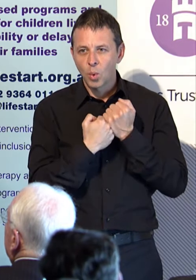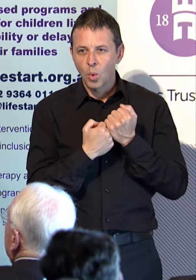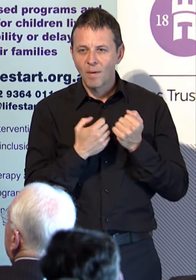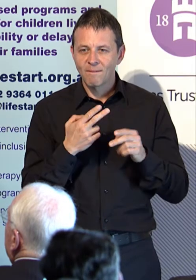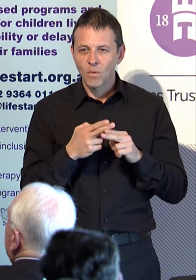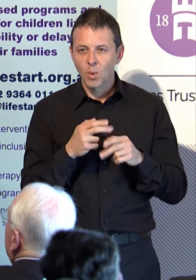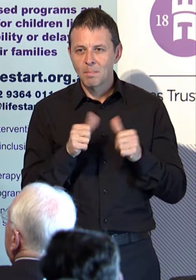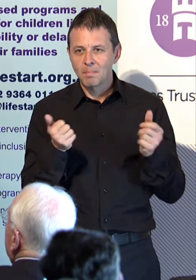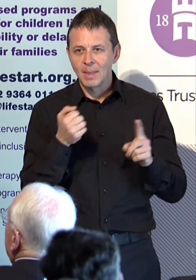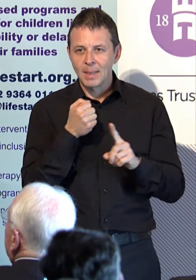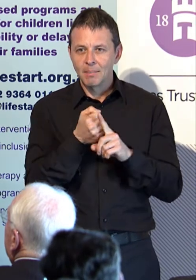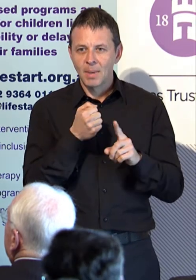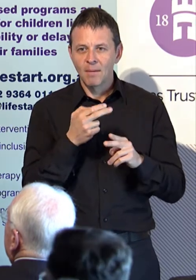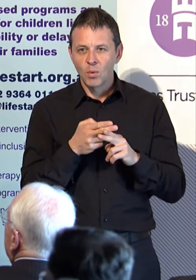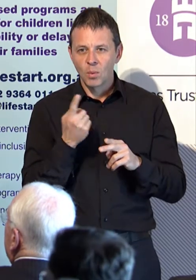living with disabilities.